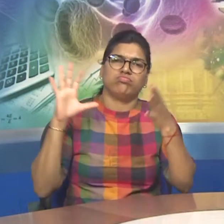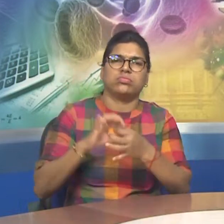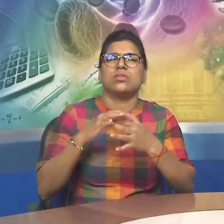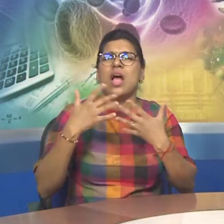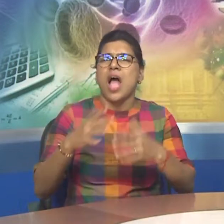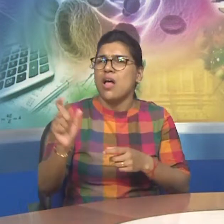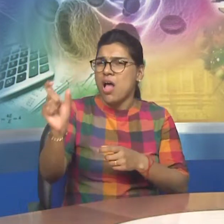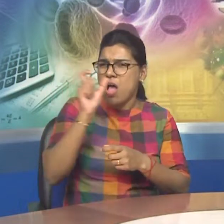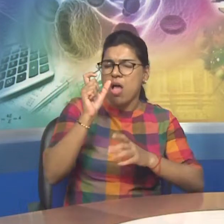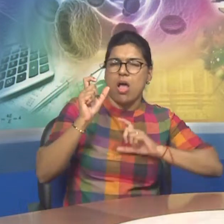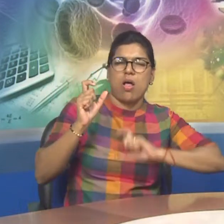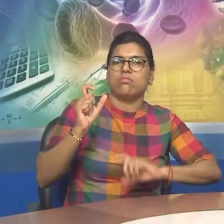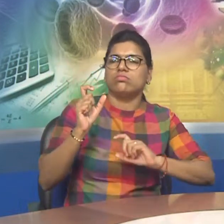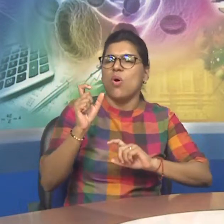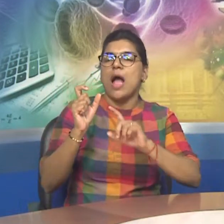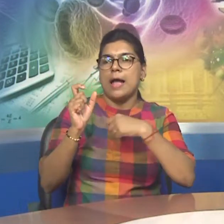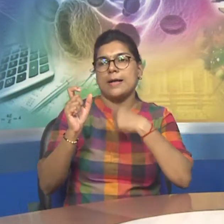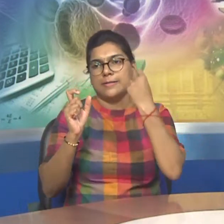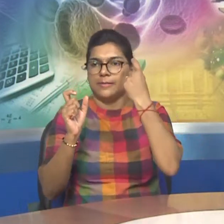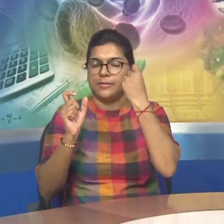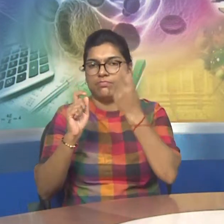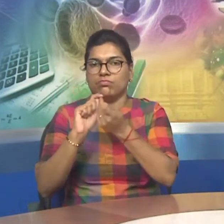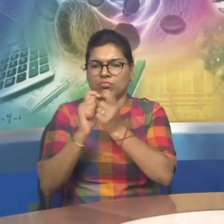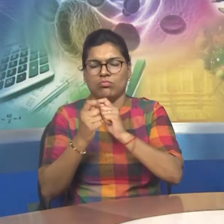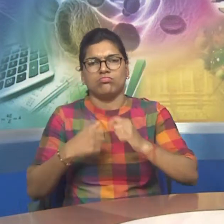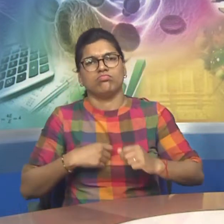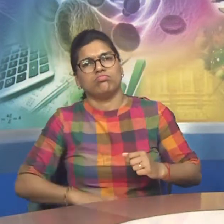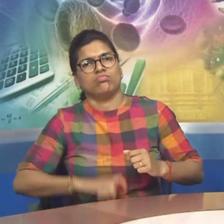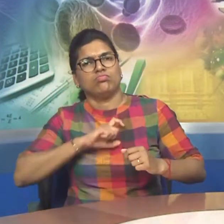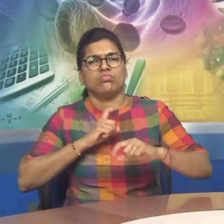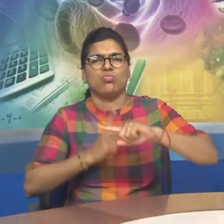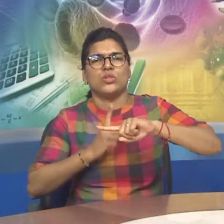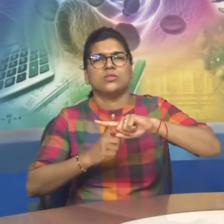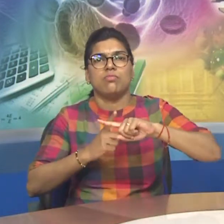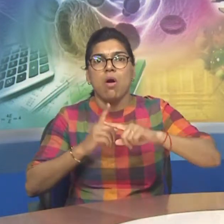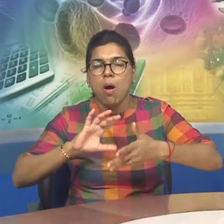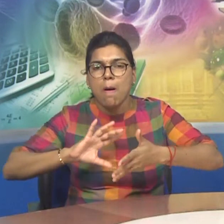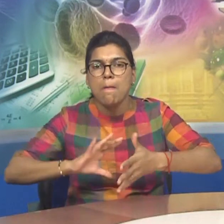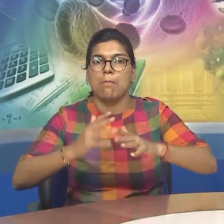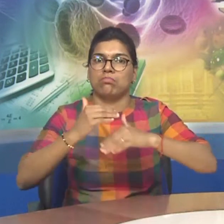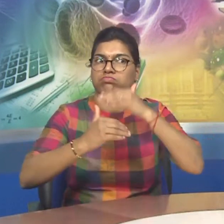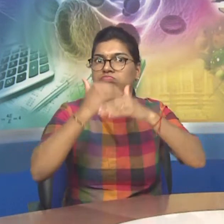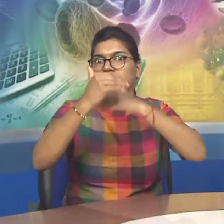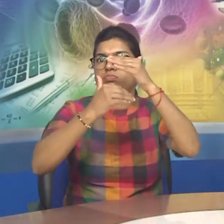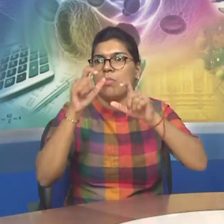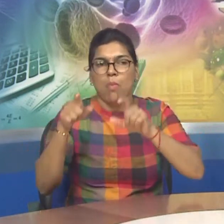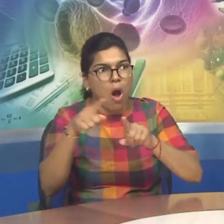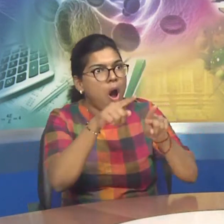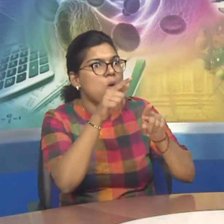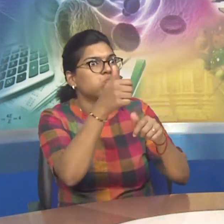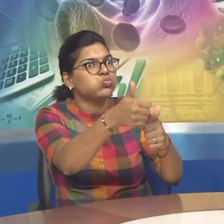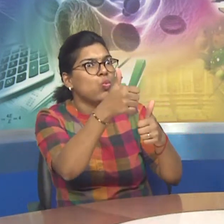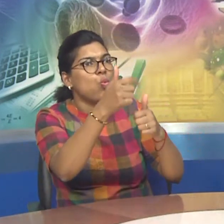beginning the day with the positive thought is a very good habit, and we should do it every